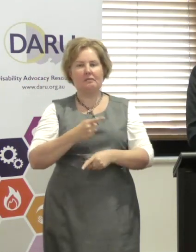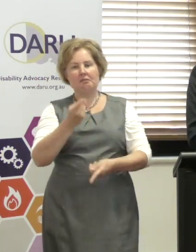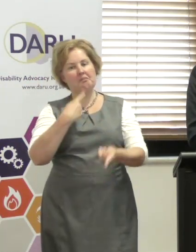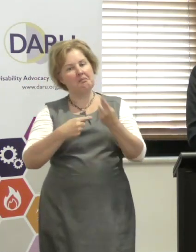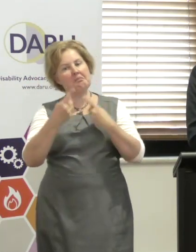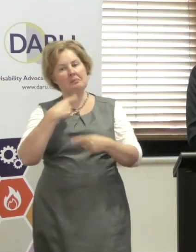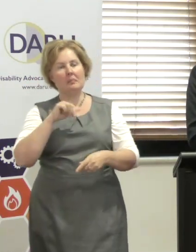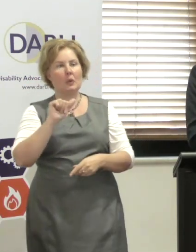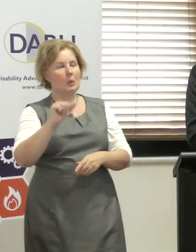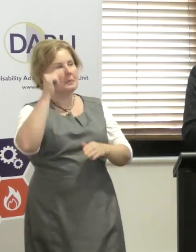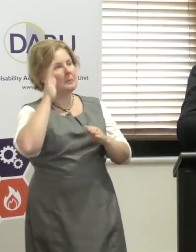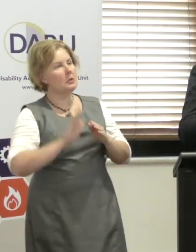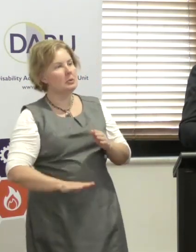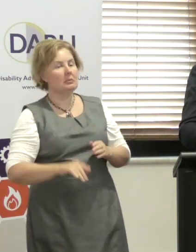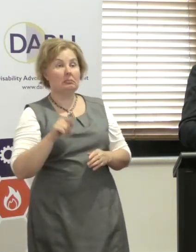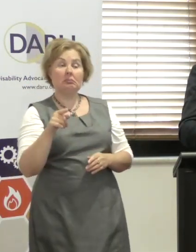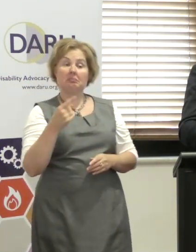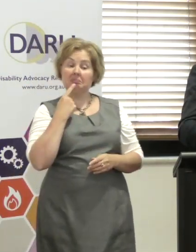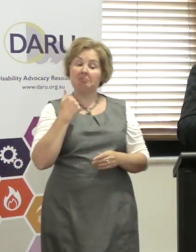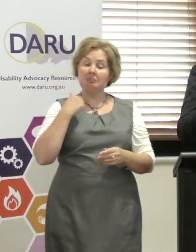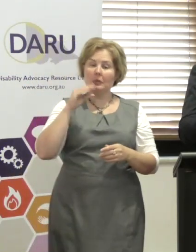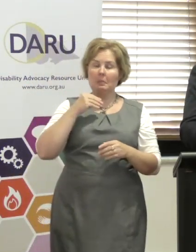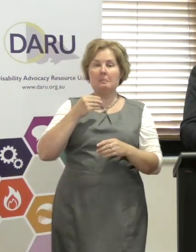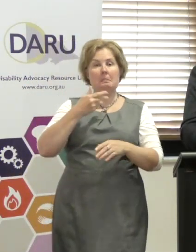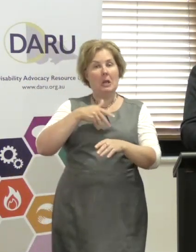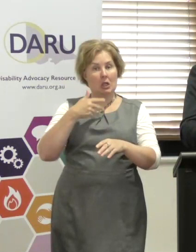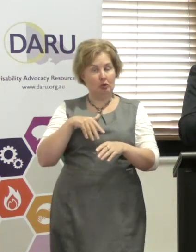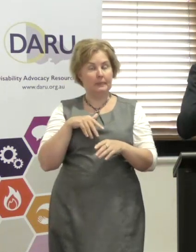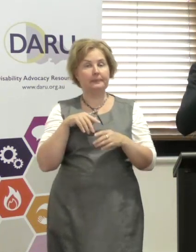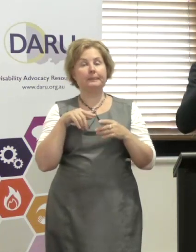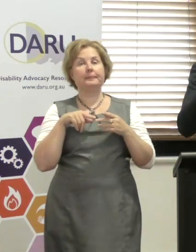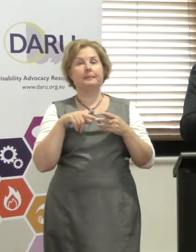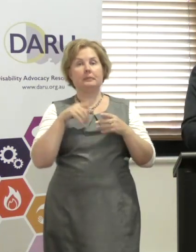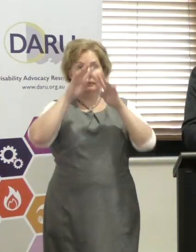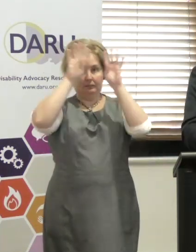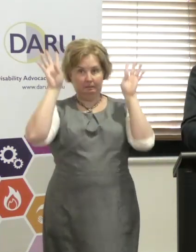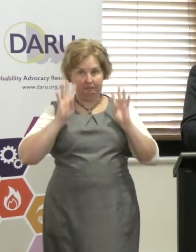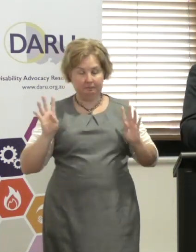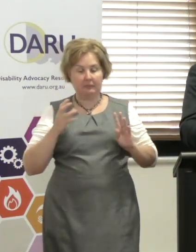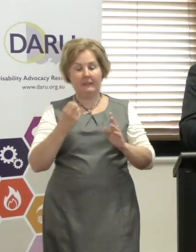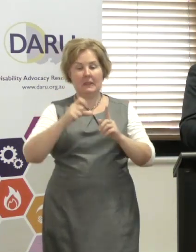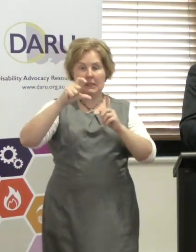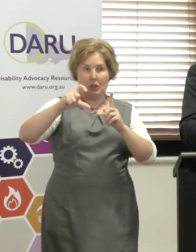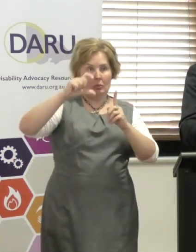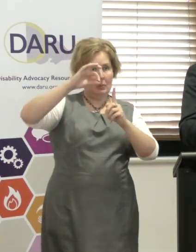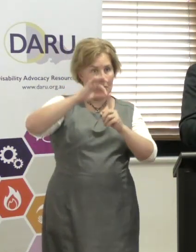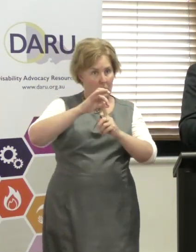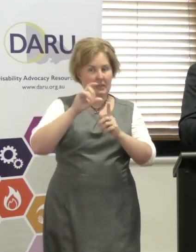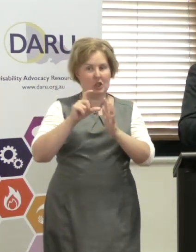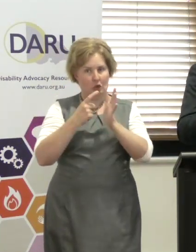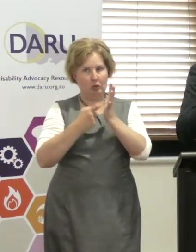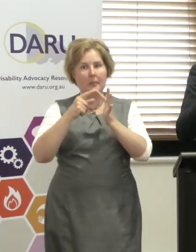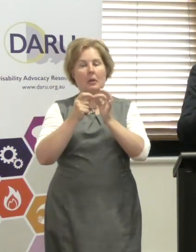She's Torres Strait Islander background. She has cerebral palsy. She's doing 2 degrees at a Queensland